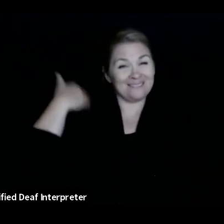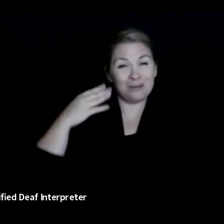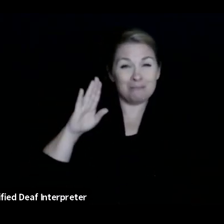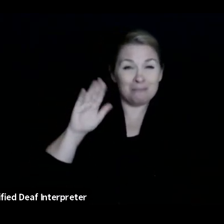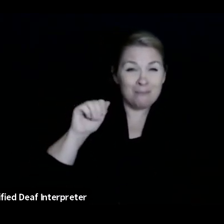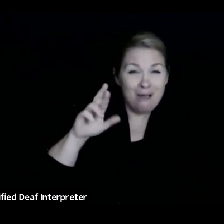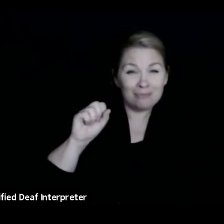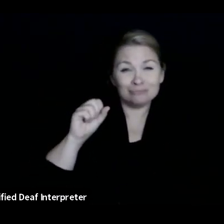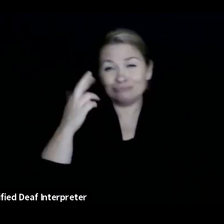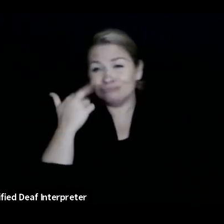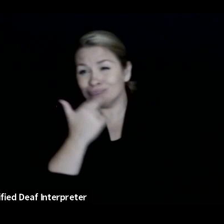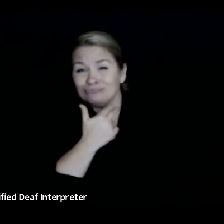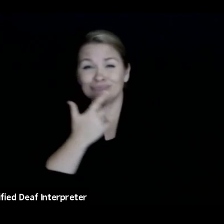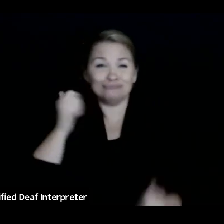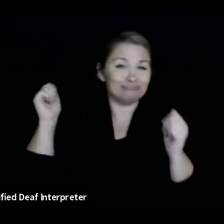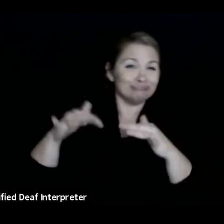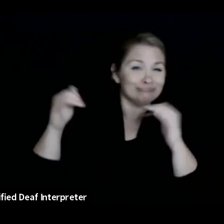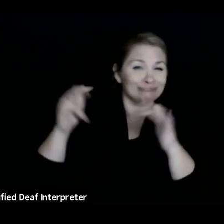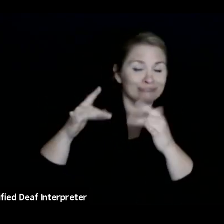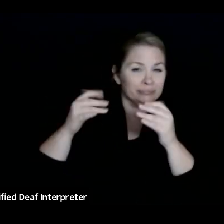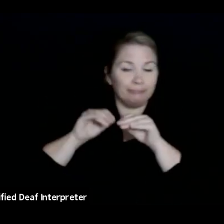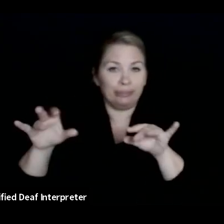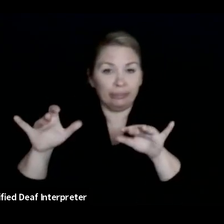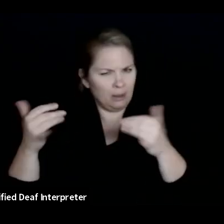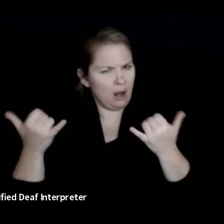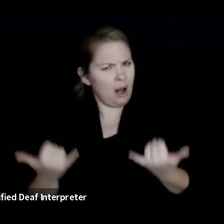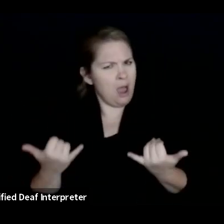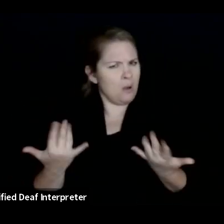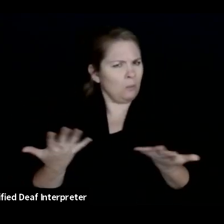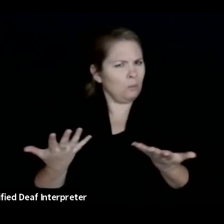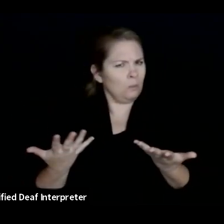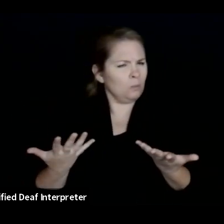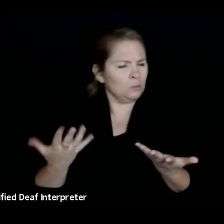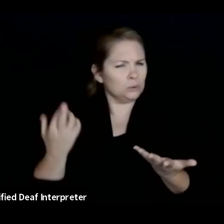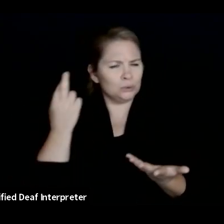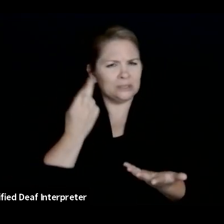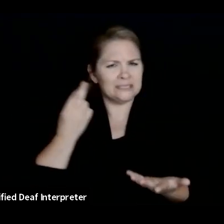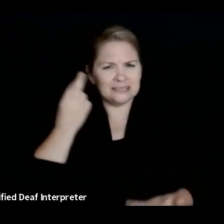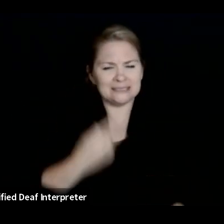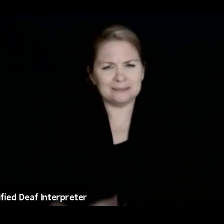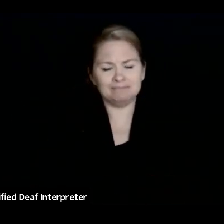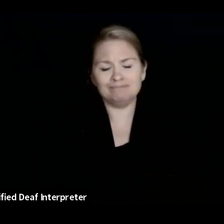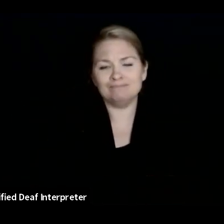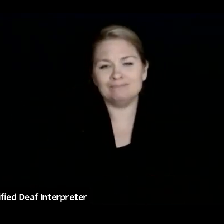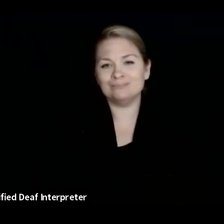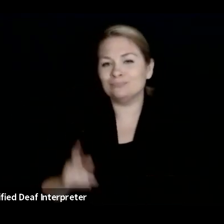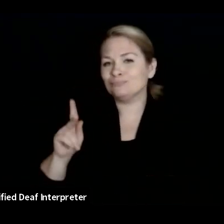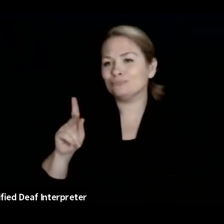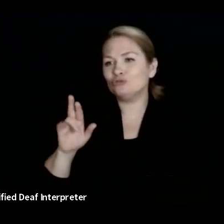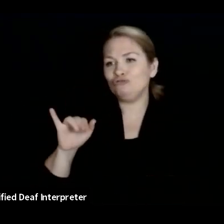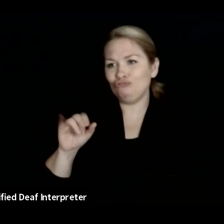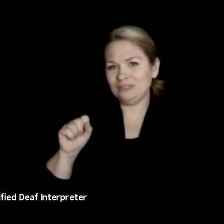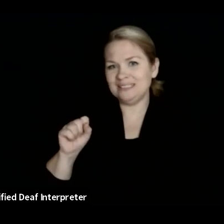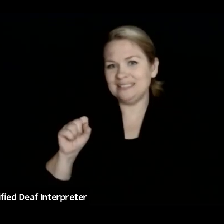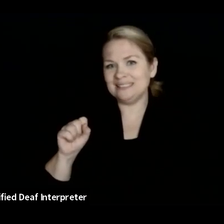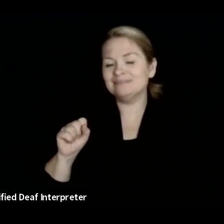Yeah, we're continuing to see cases related to bars and restaurants, and we